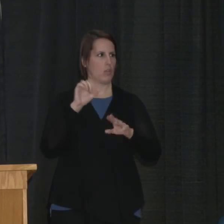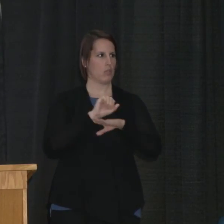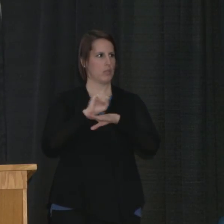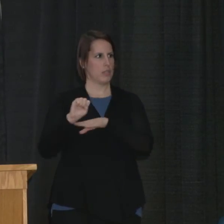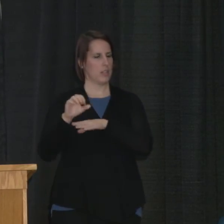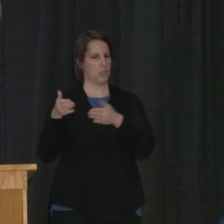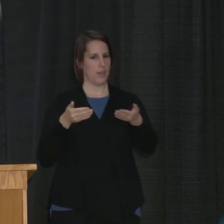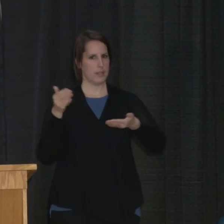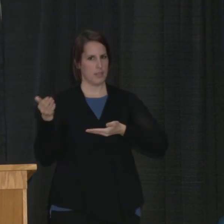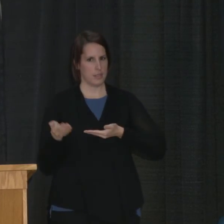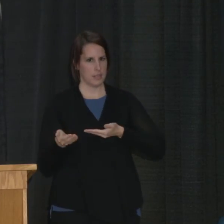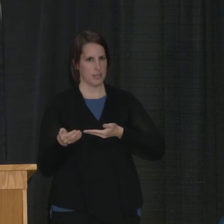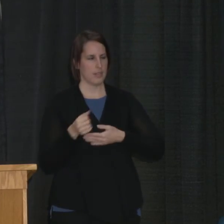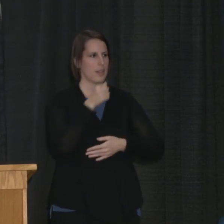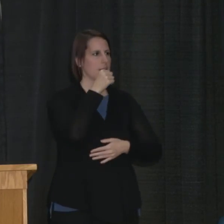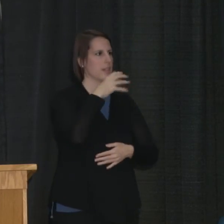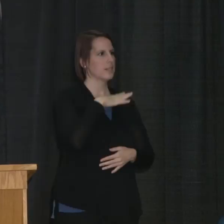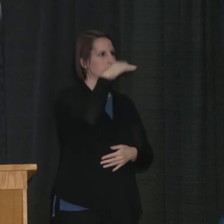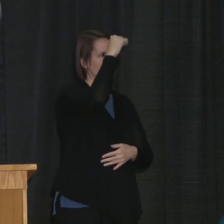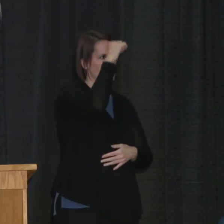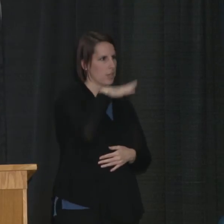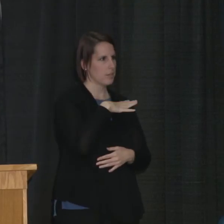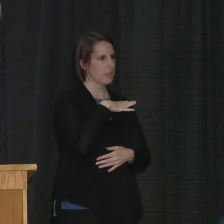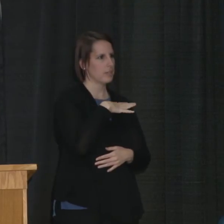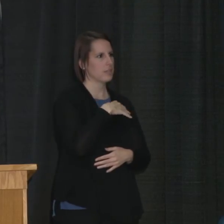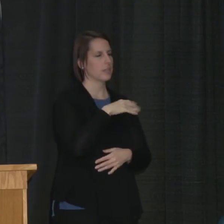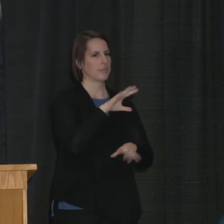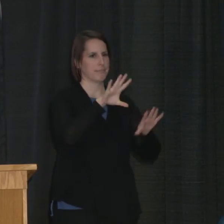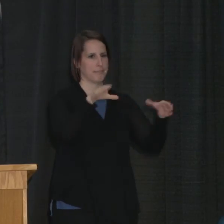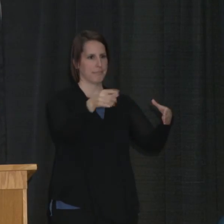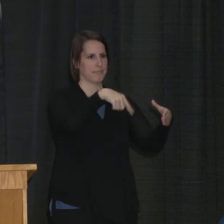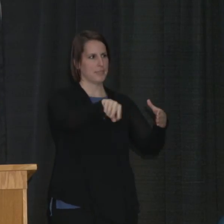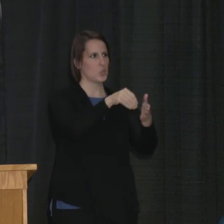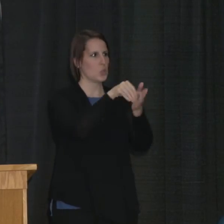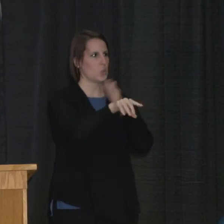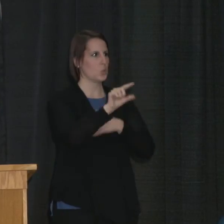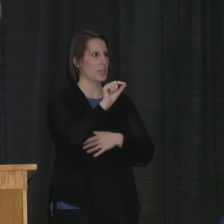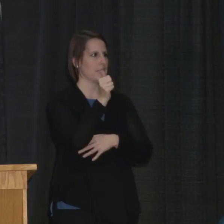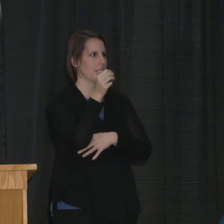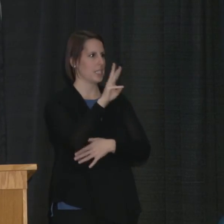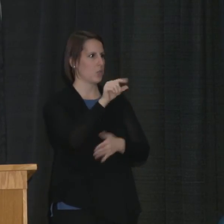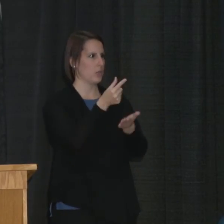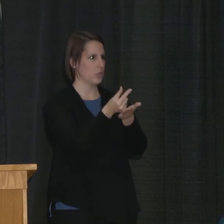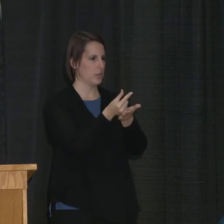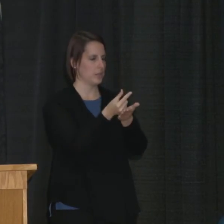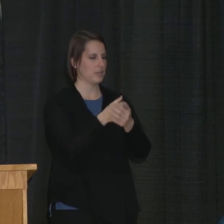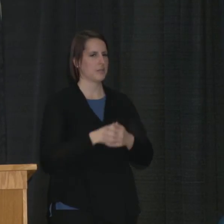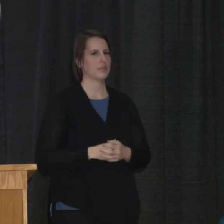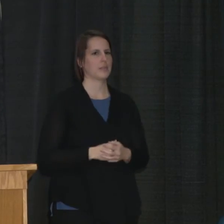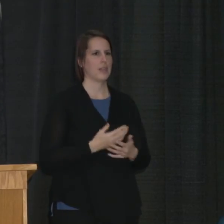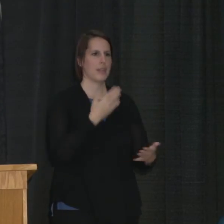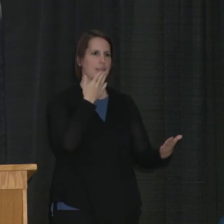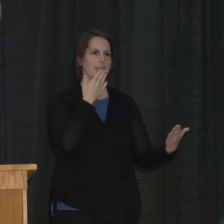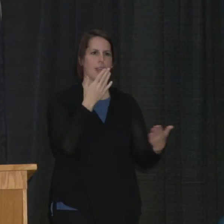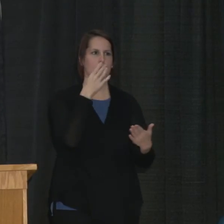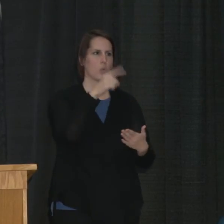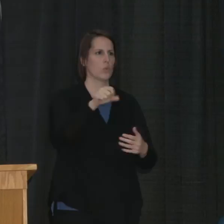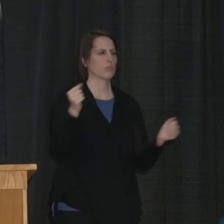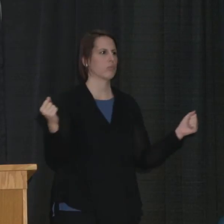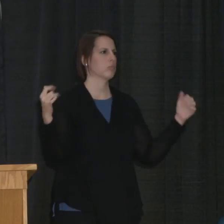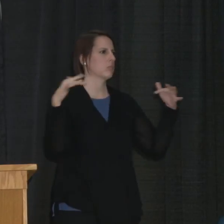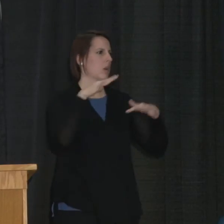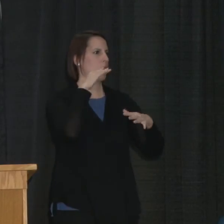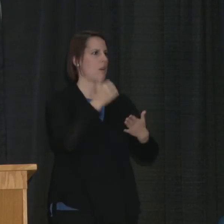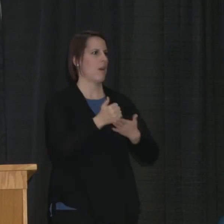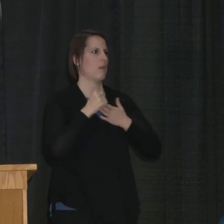gentlemen, and the class of 2016. Thank you to all that are here today to help us celebrate our graduation from